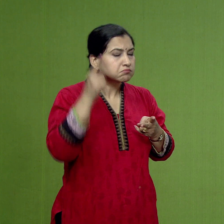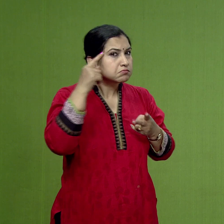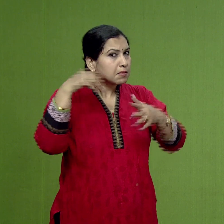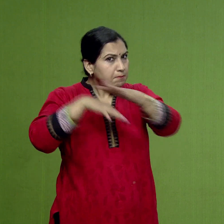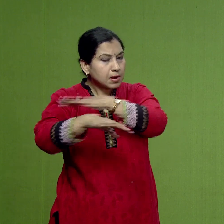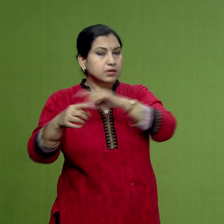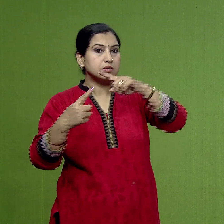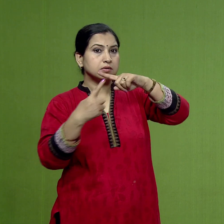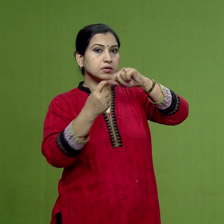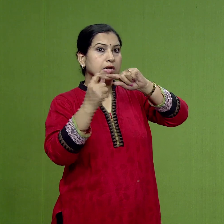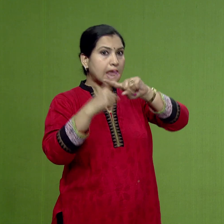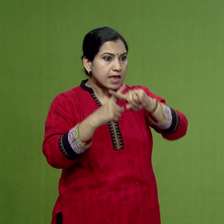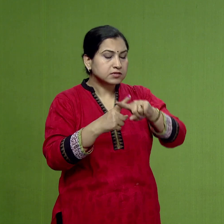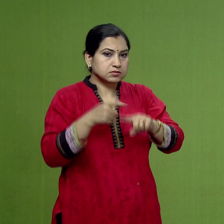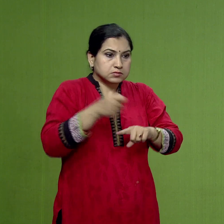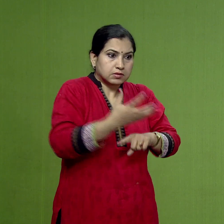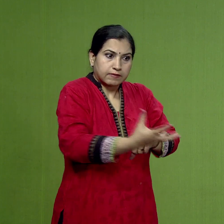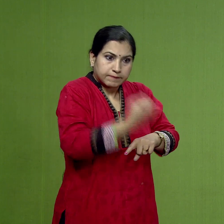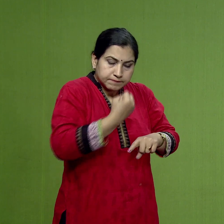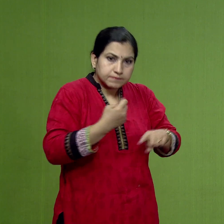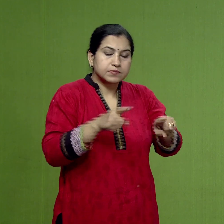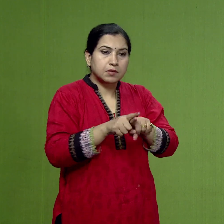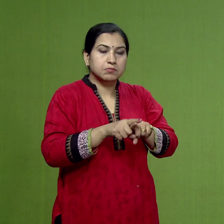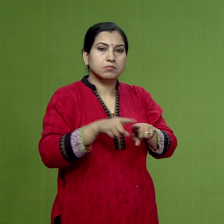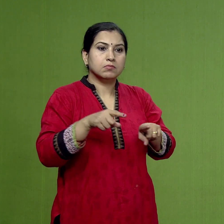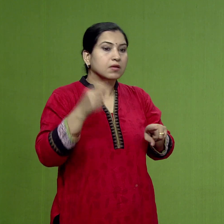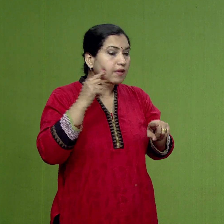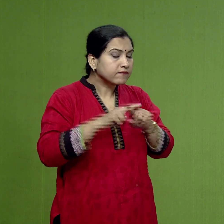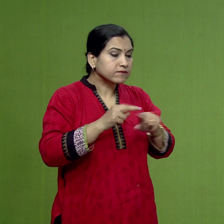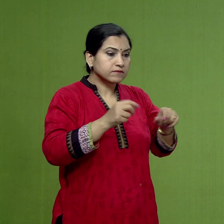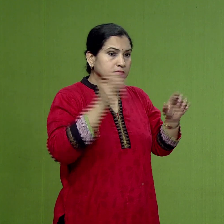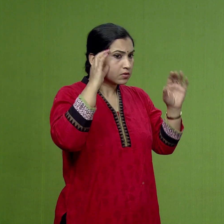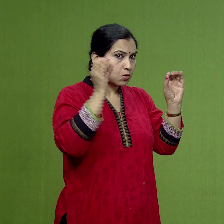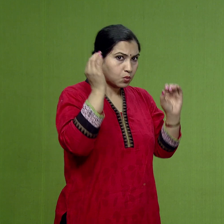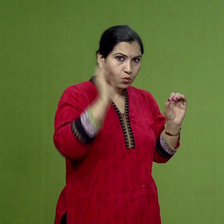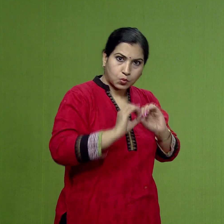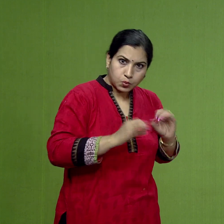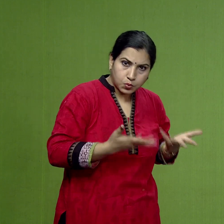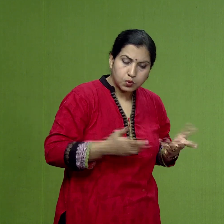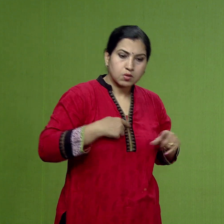was otherwise not being possible in an efficient manner.